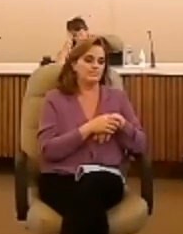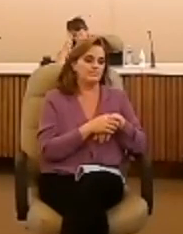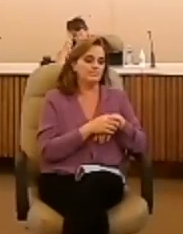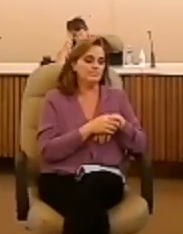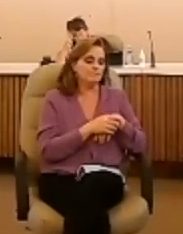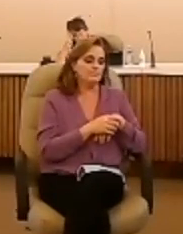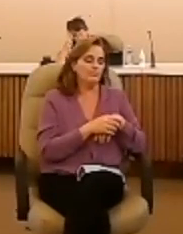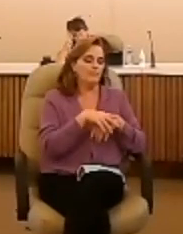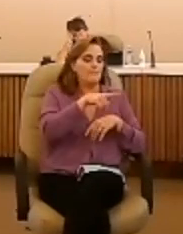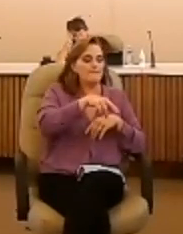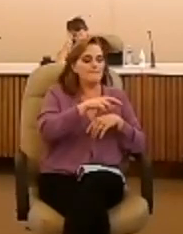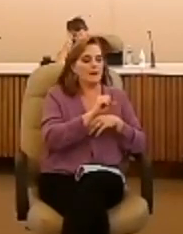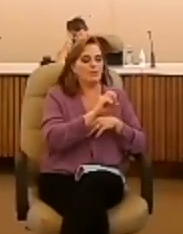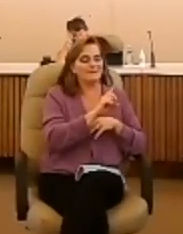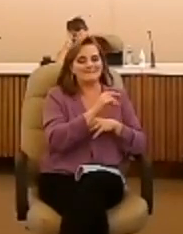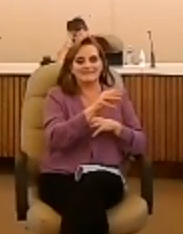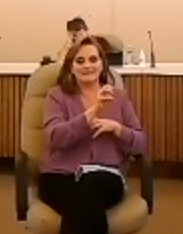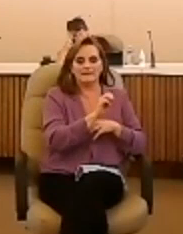Paradise Nails,